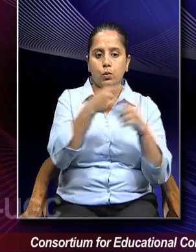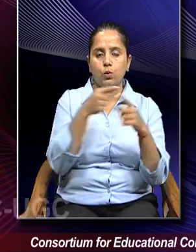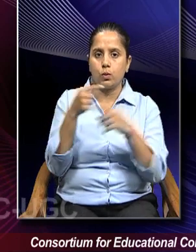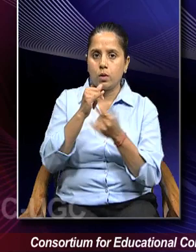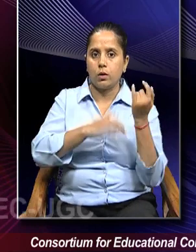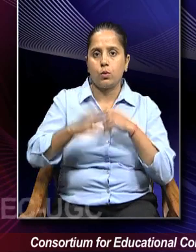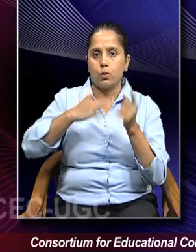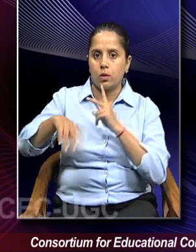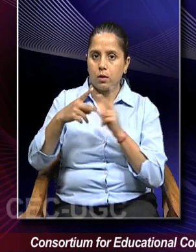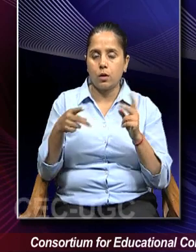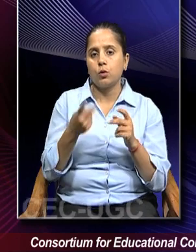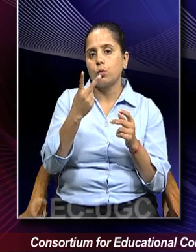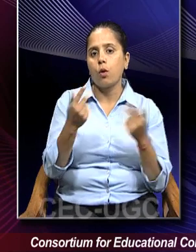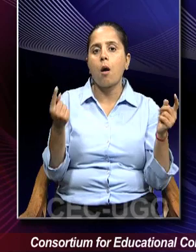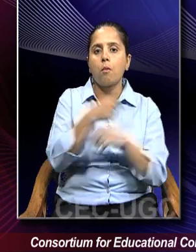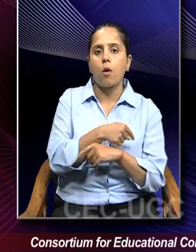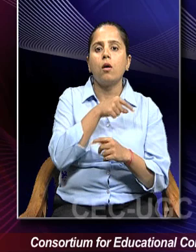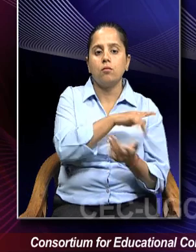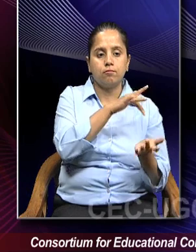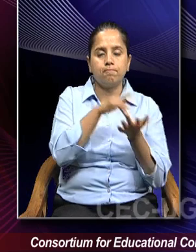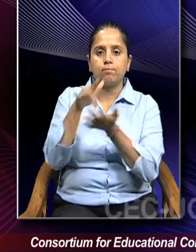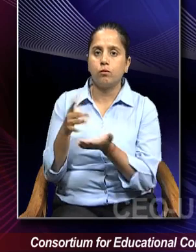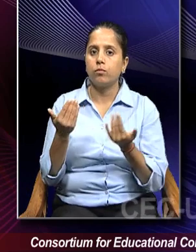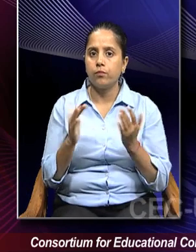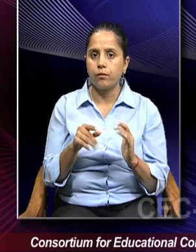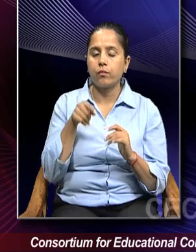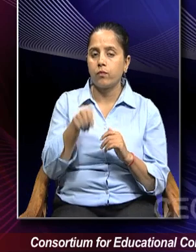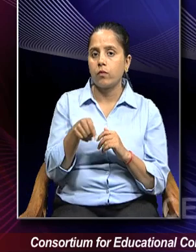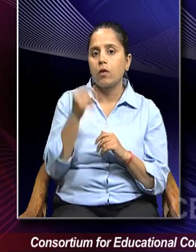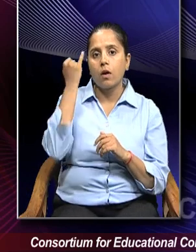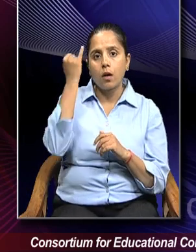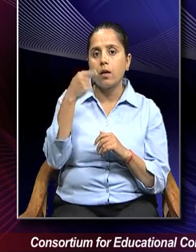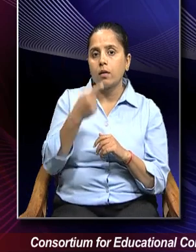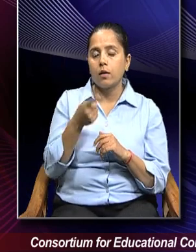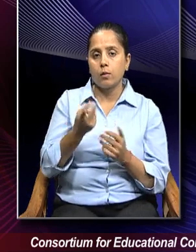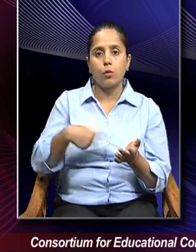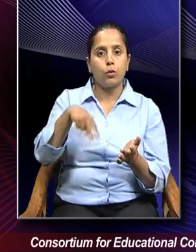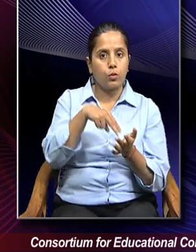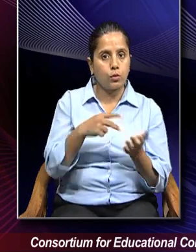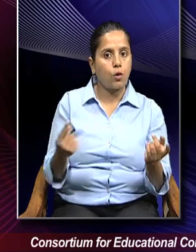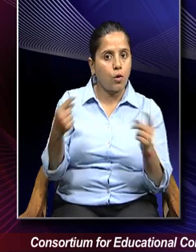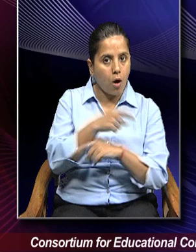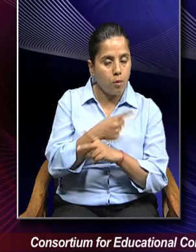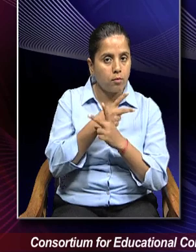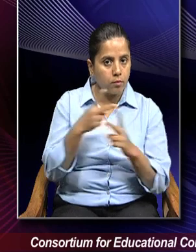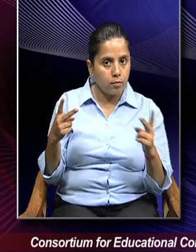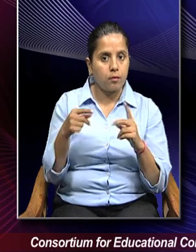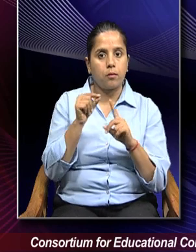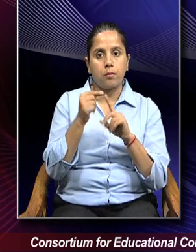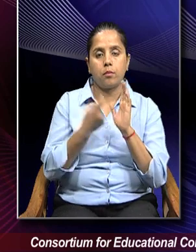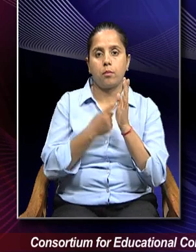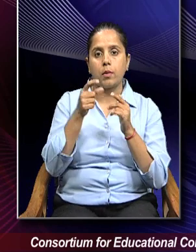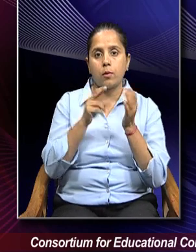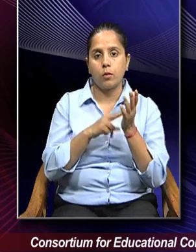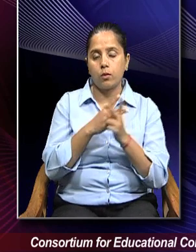two opposite positions can be there. And in the idea of position, opposition and proposition, dialectics